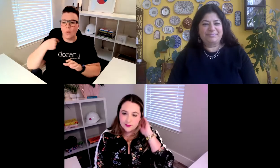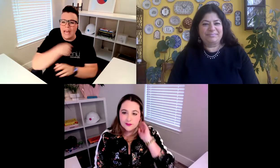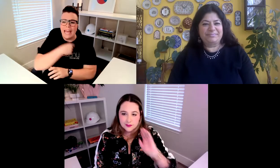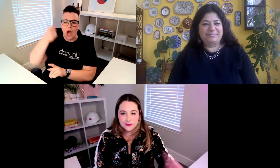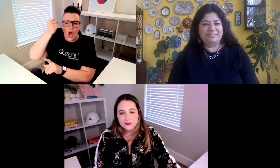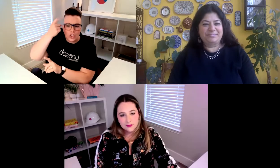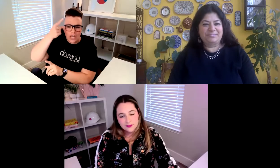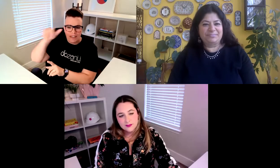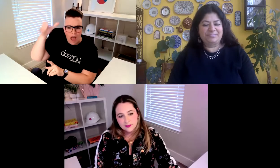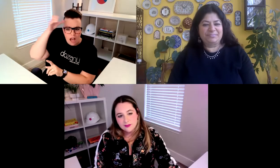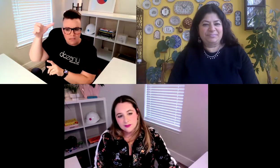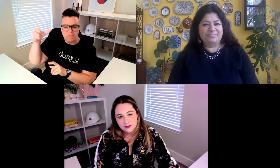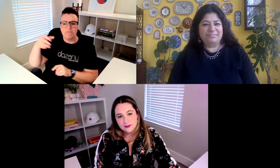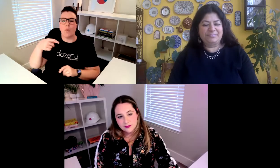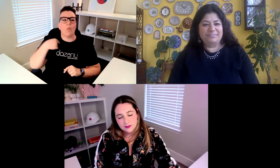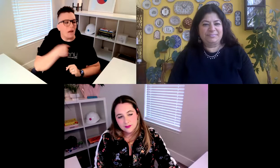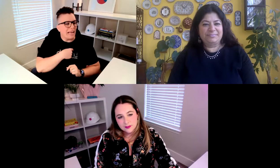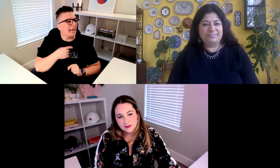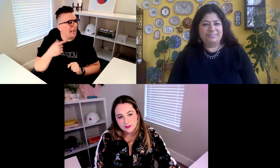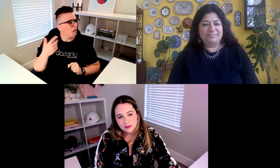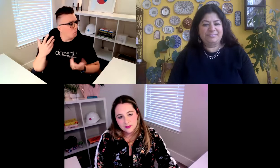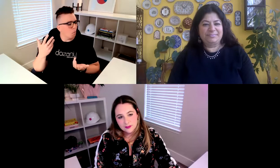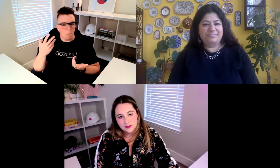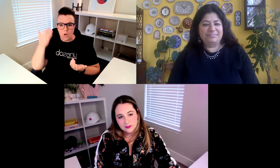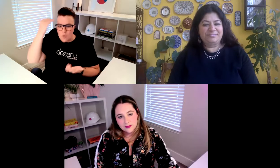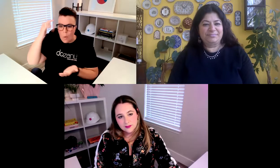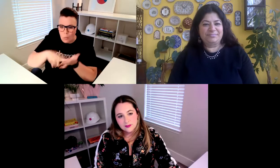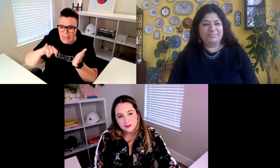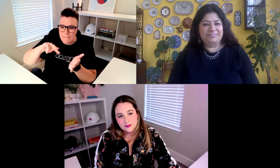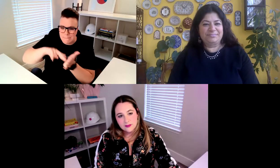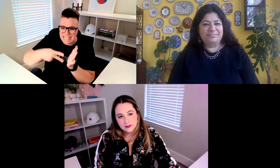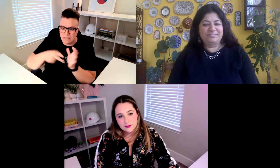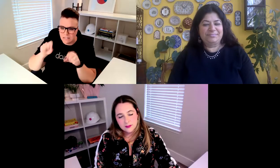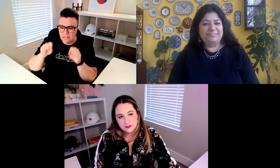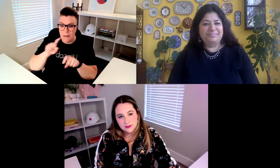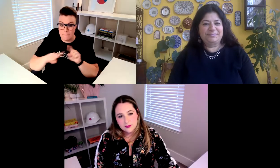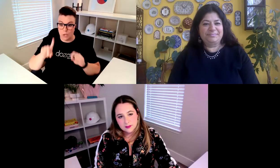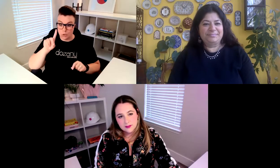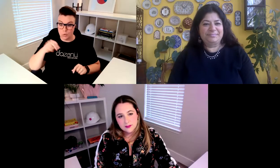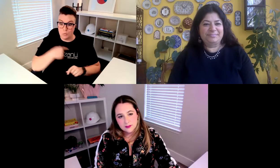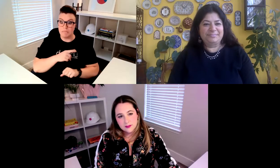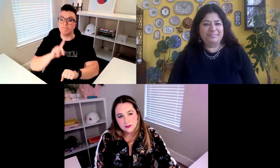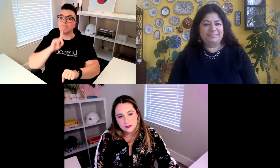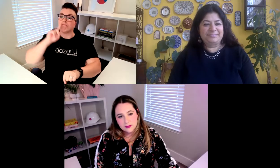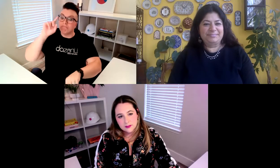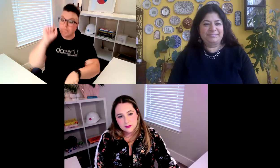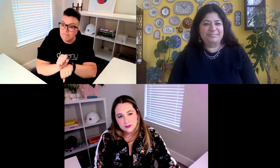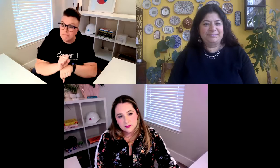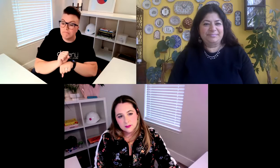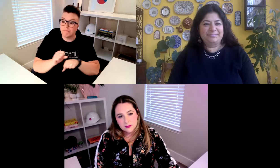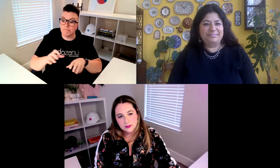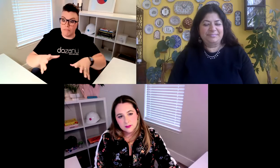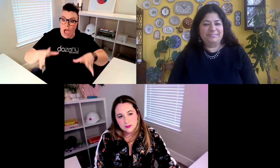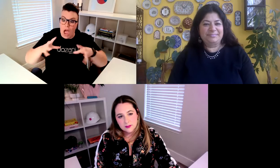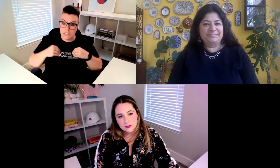collaboration, which is true. And we understand the concept of collaboration very well. We know what it means.